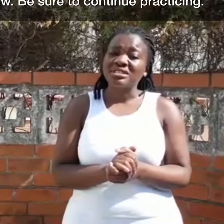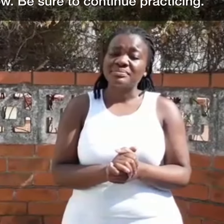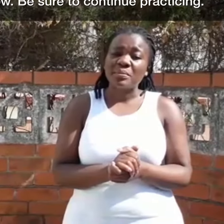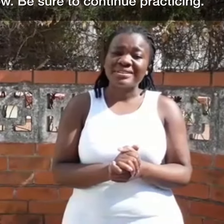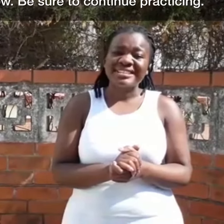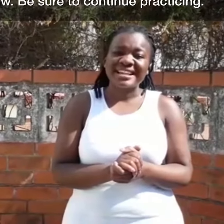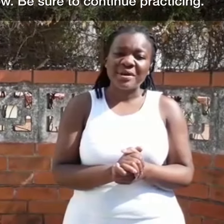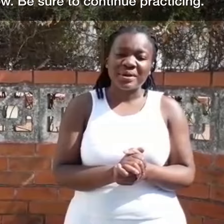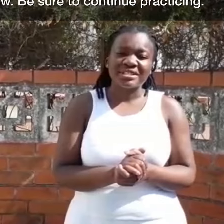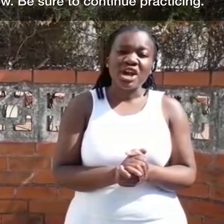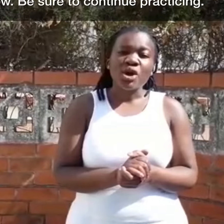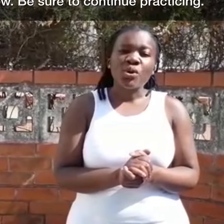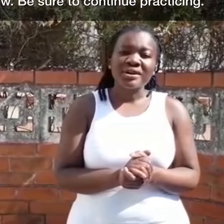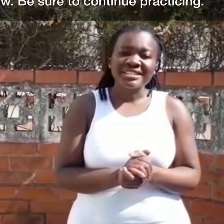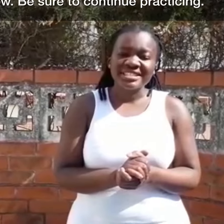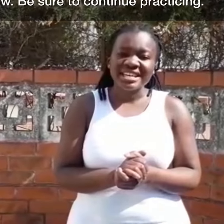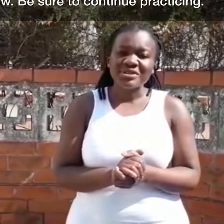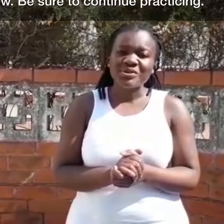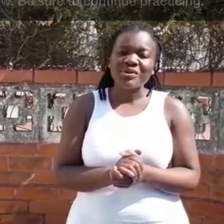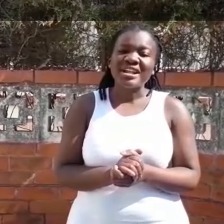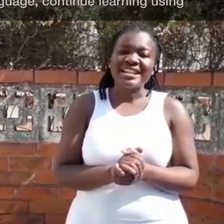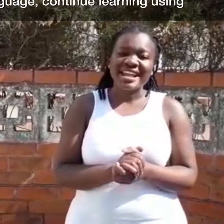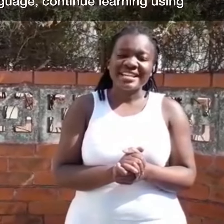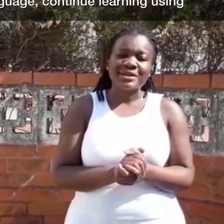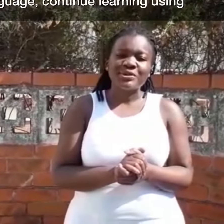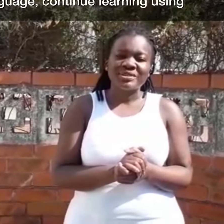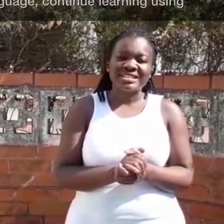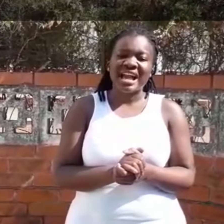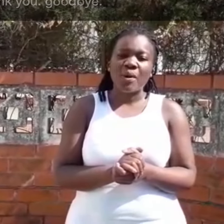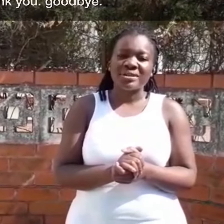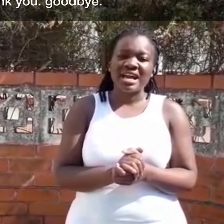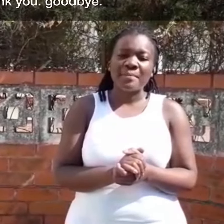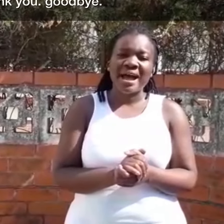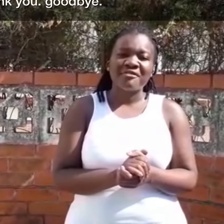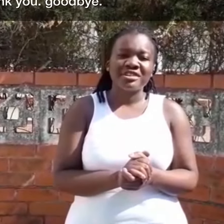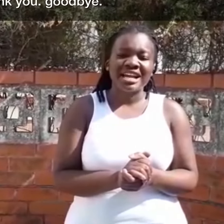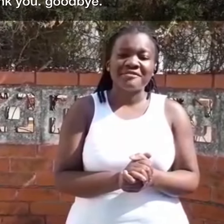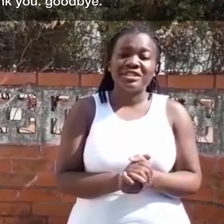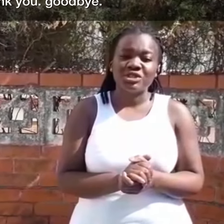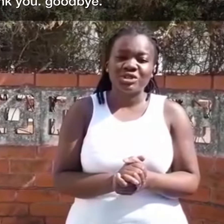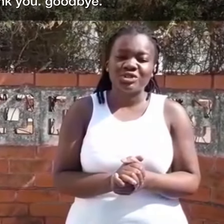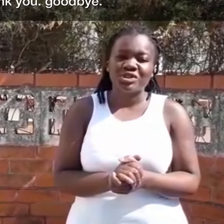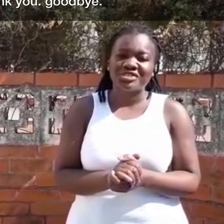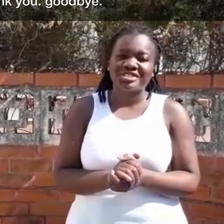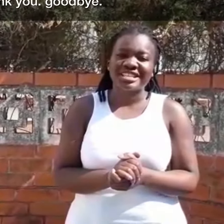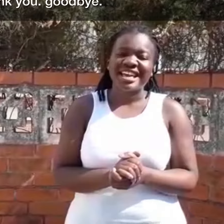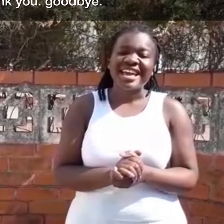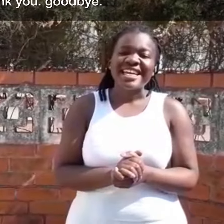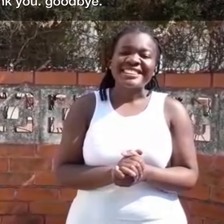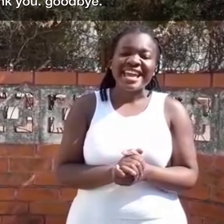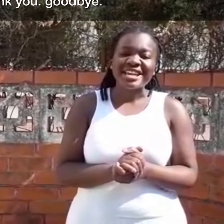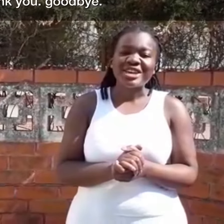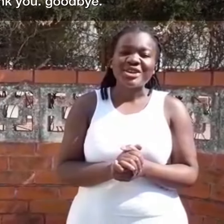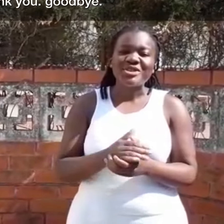Zimbabwe language, continue learning using our Tamba Africa video tutorials. Thank you.